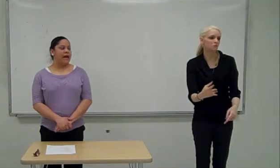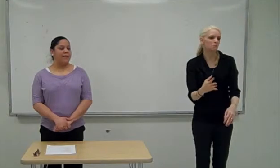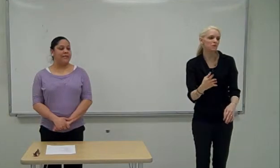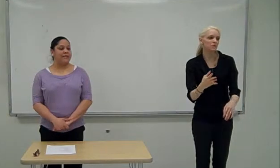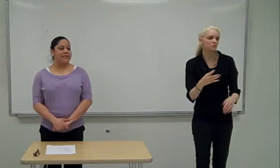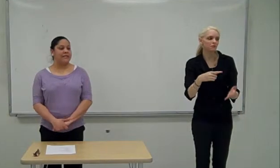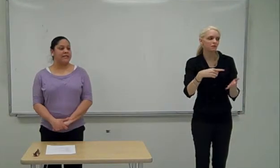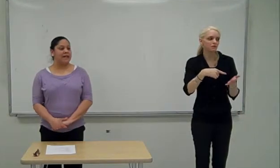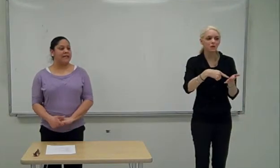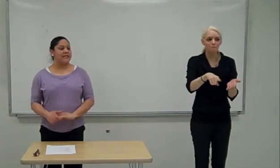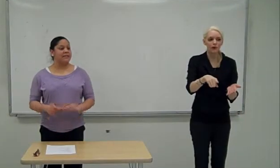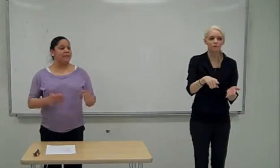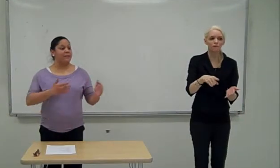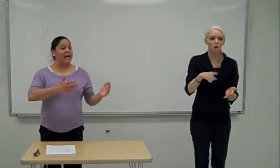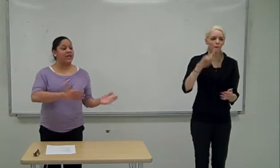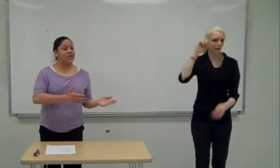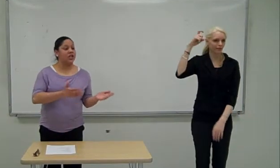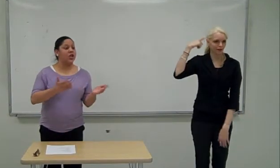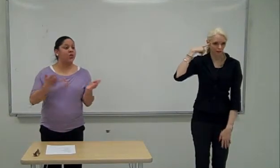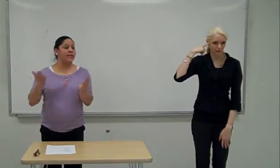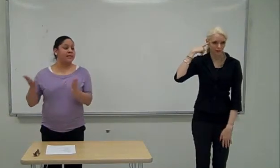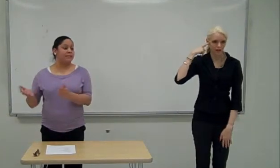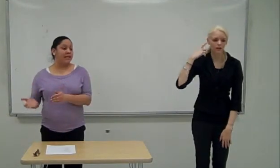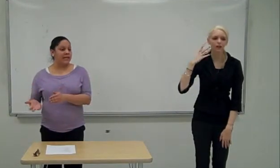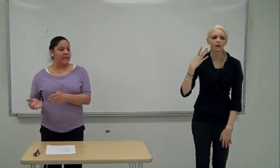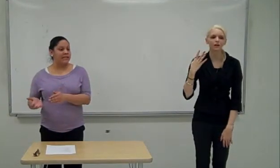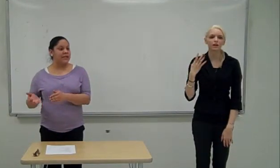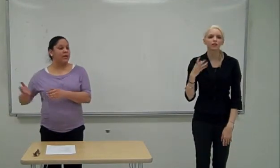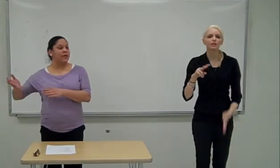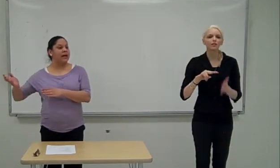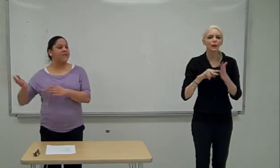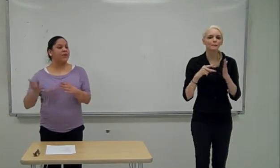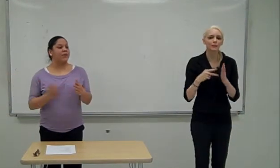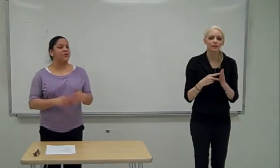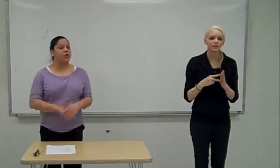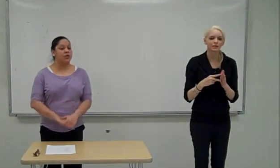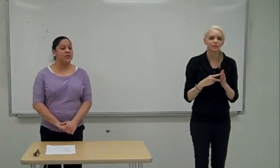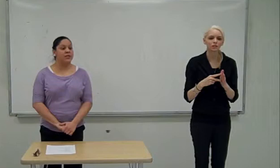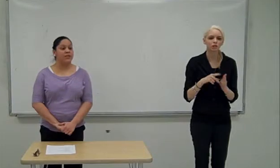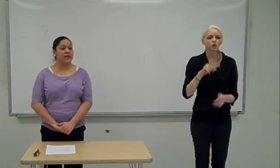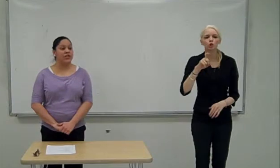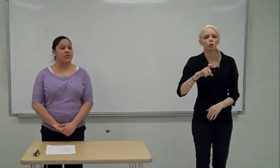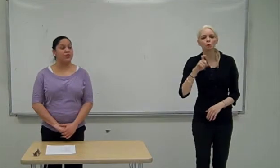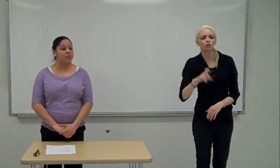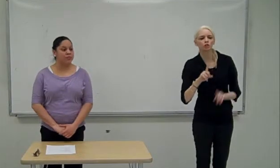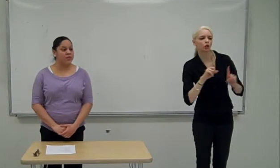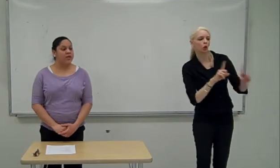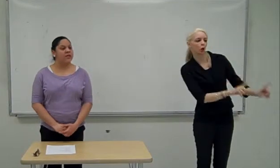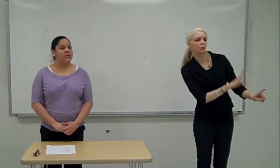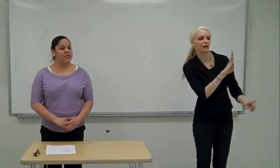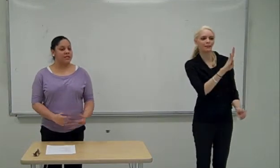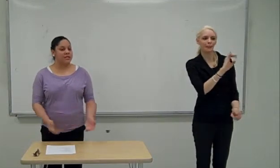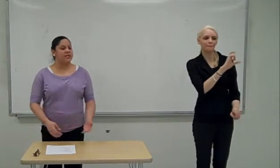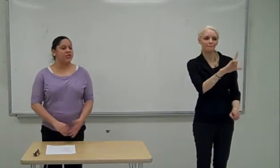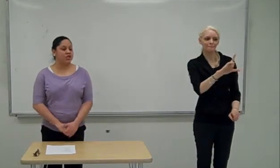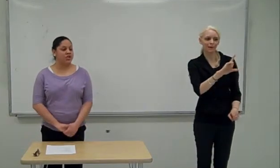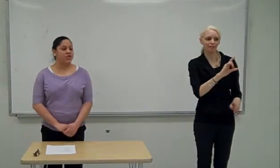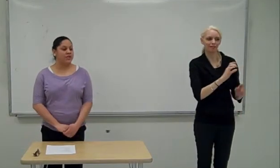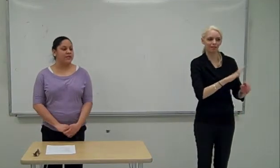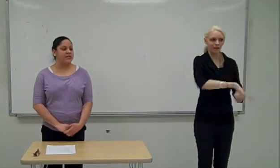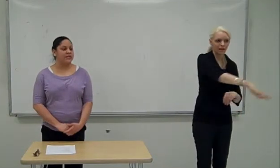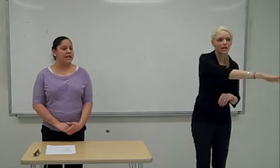And what happens is that instead of the patient going to billings, we have someone who goes into the patient's room to discuss